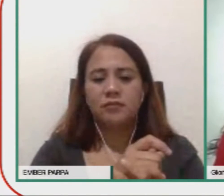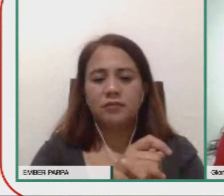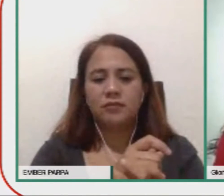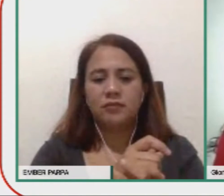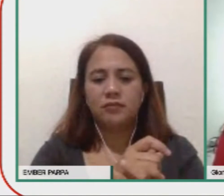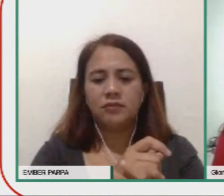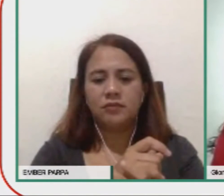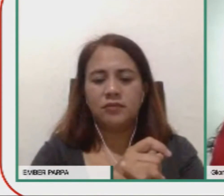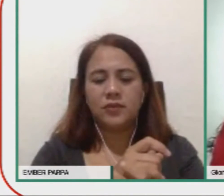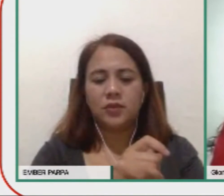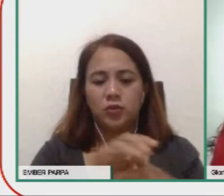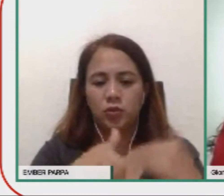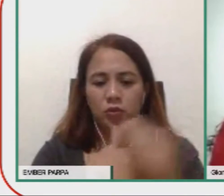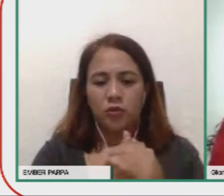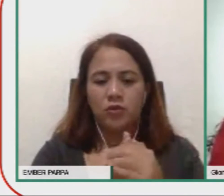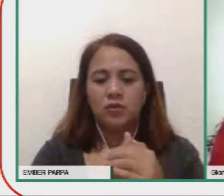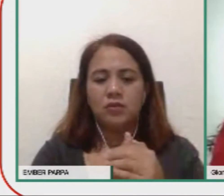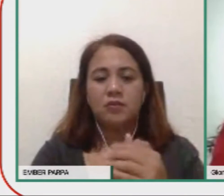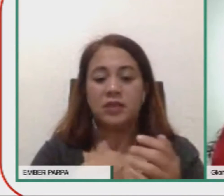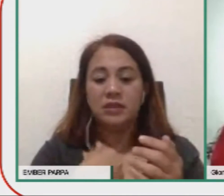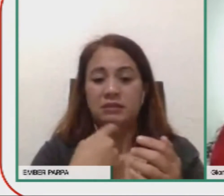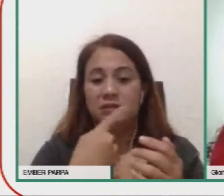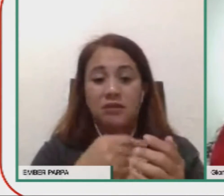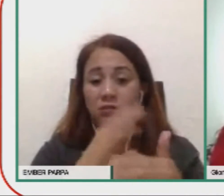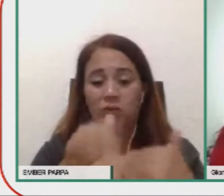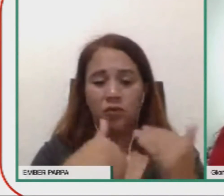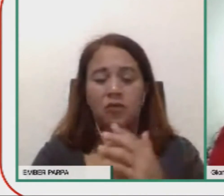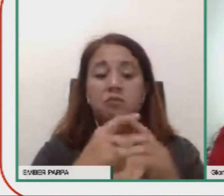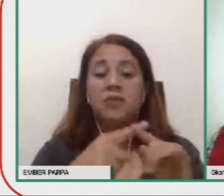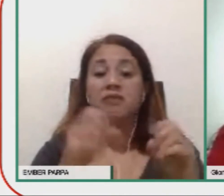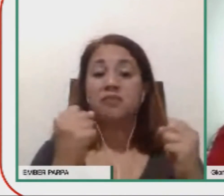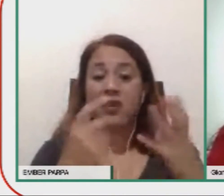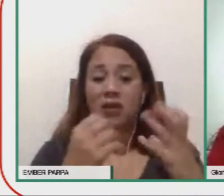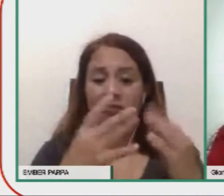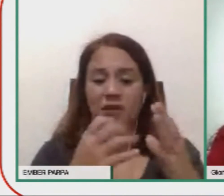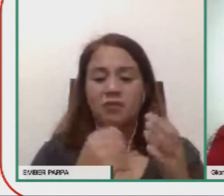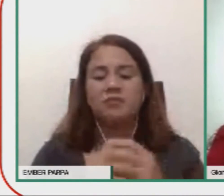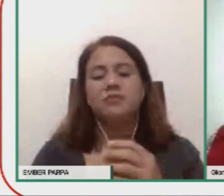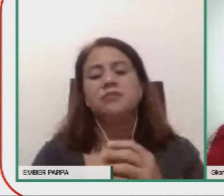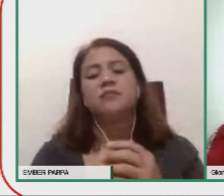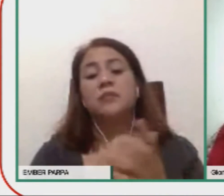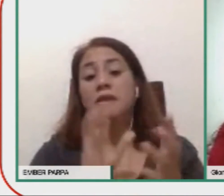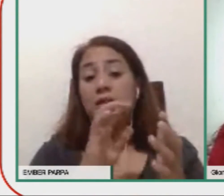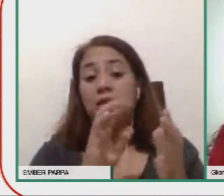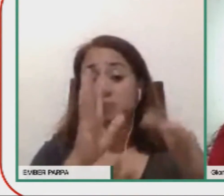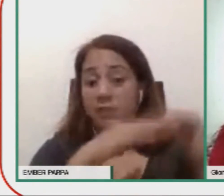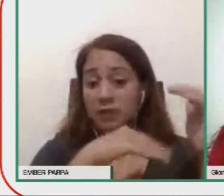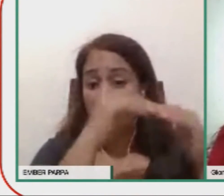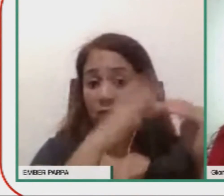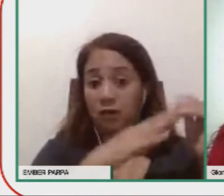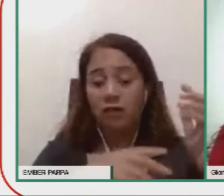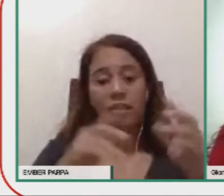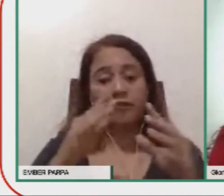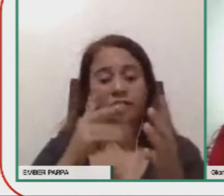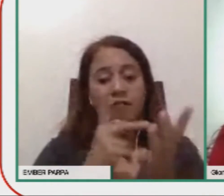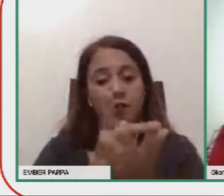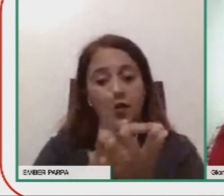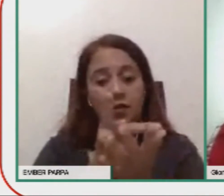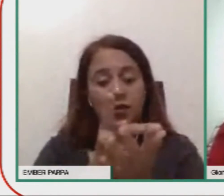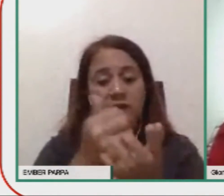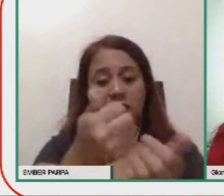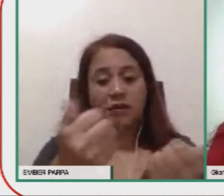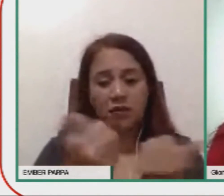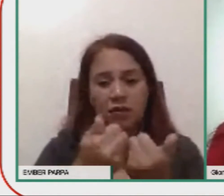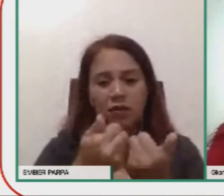to everybody. May mga establishments na pagdating sa parking area, parking lot,